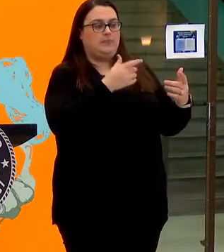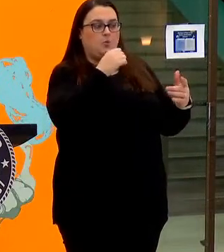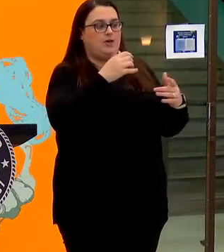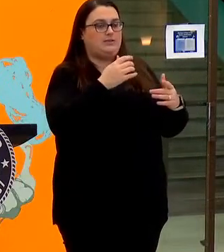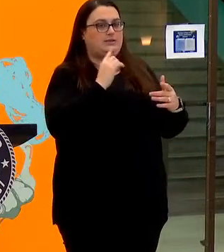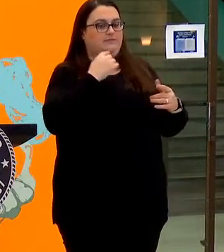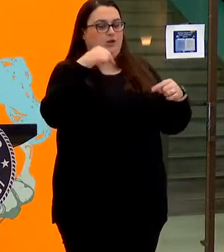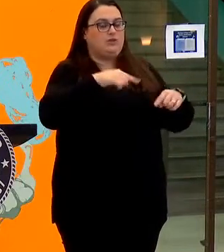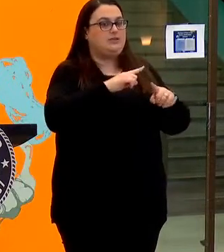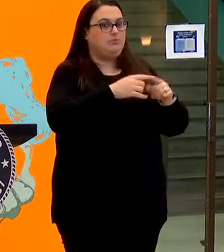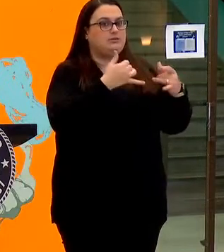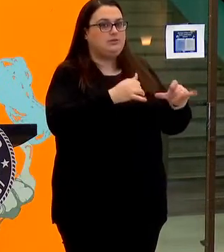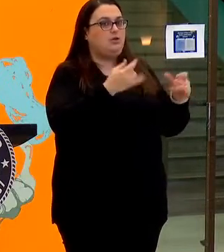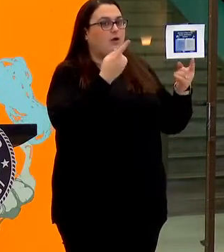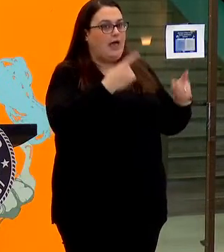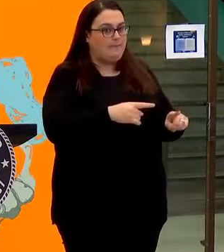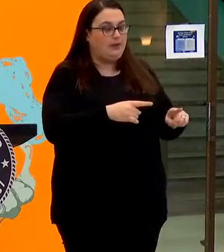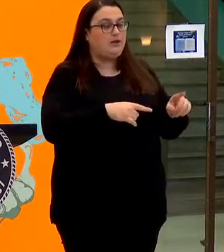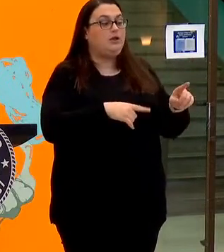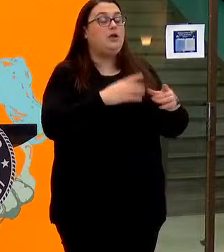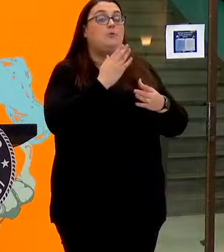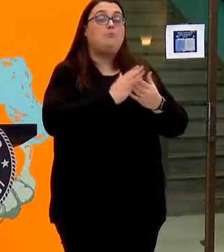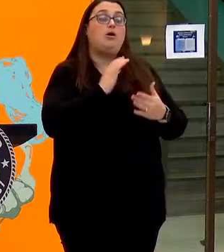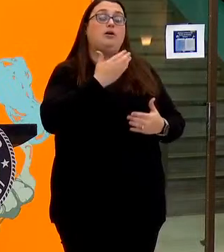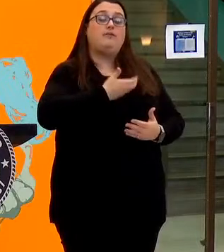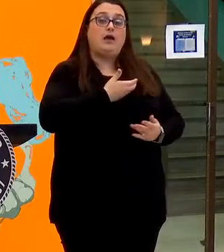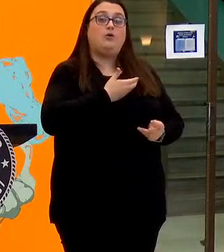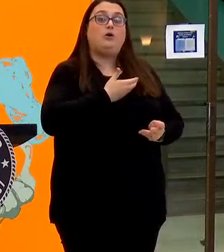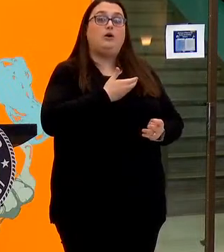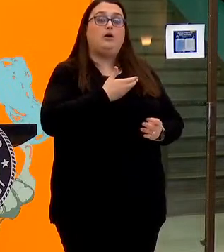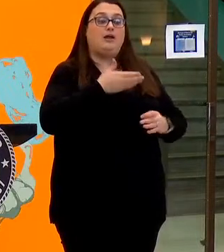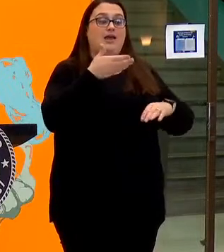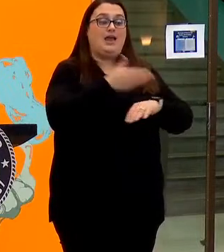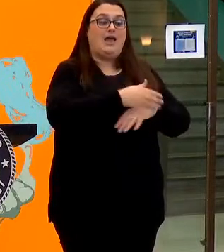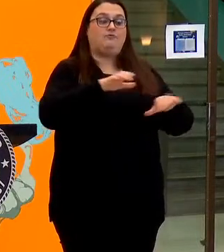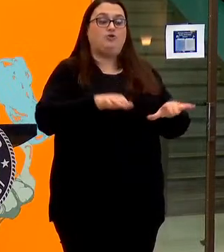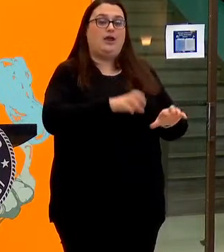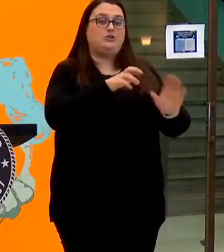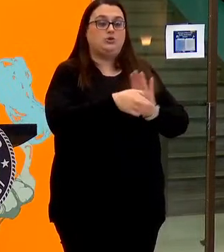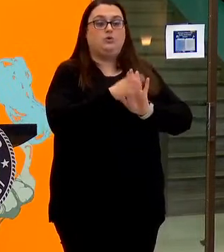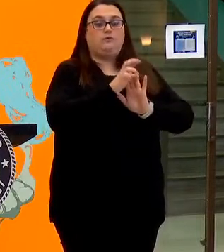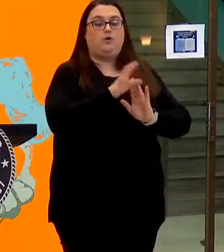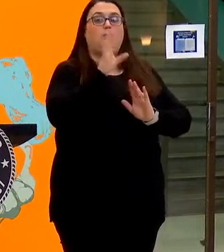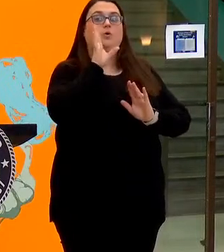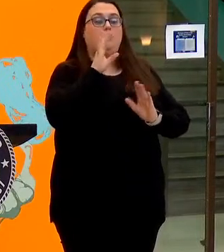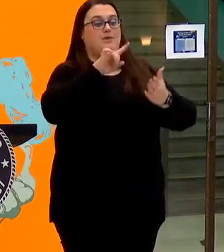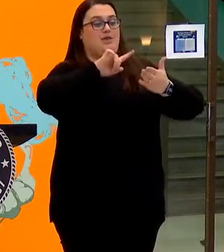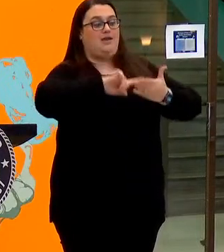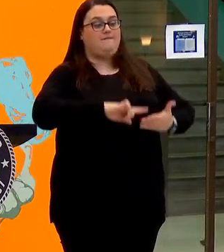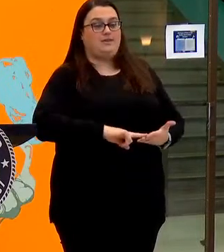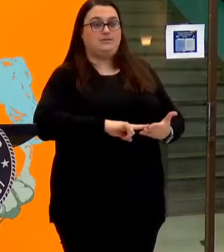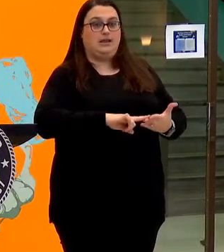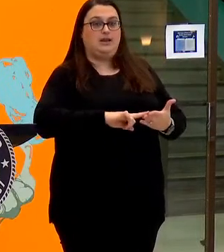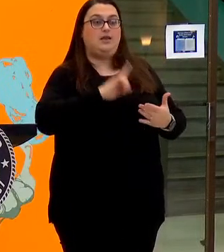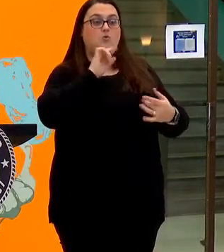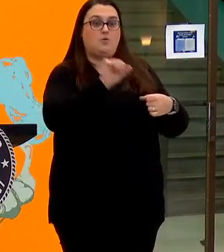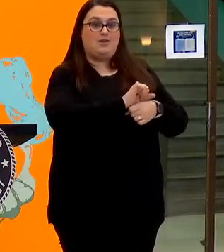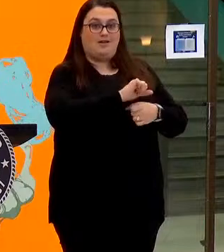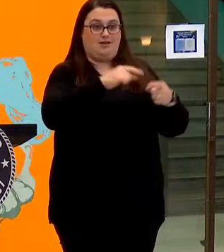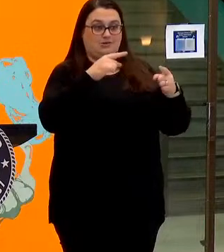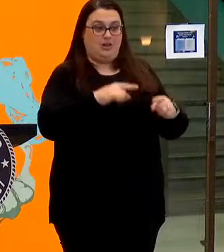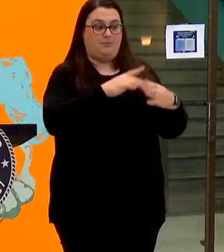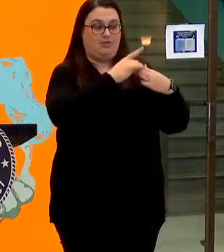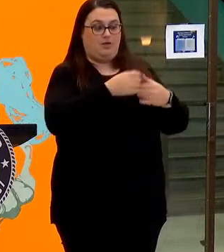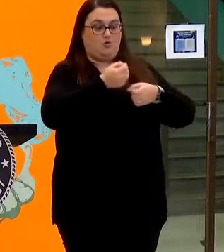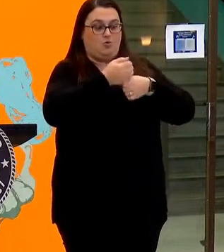But so part of our after-action review will be investigating what actually happened to lead